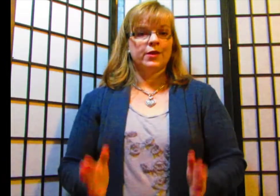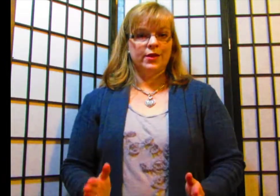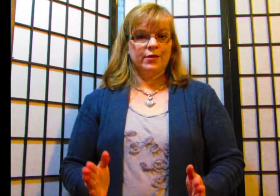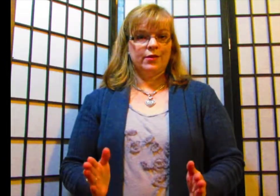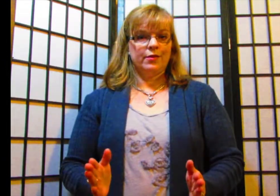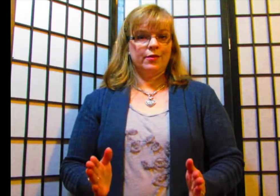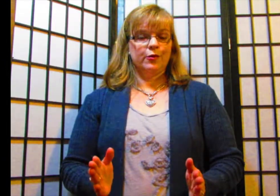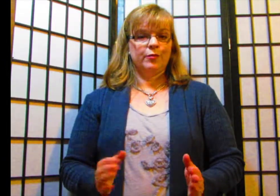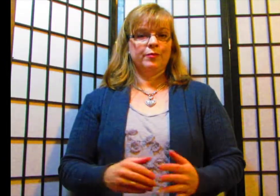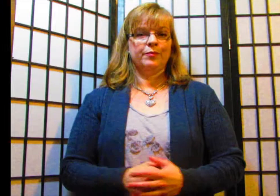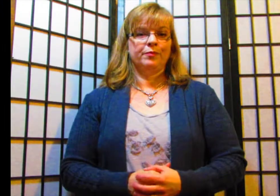Artist.